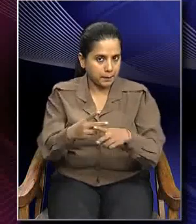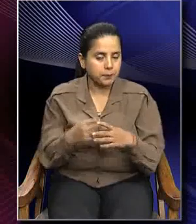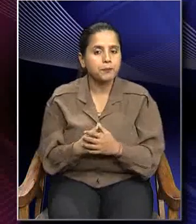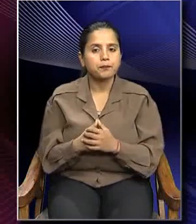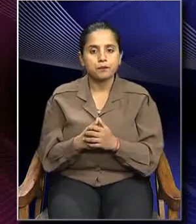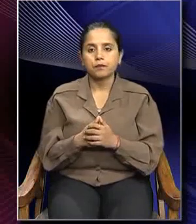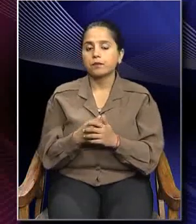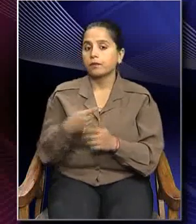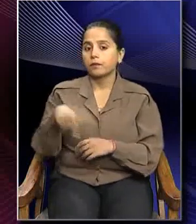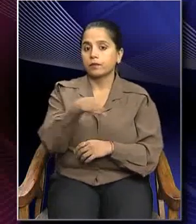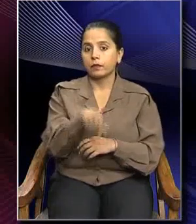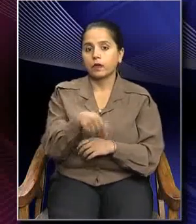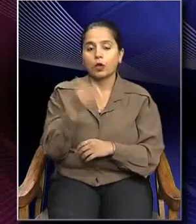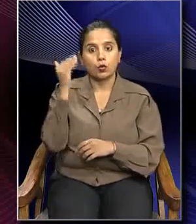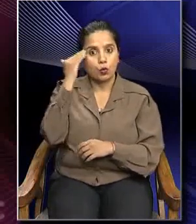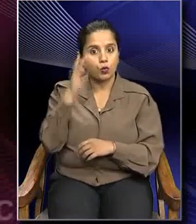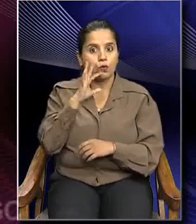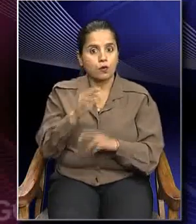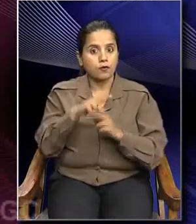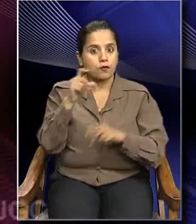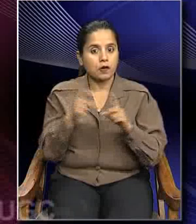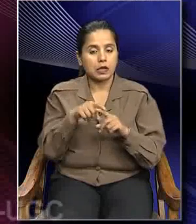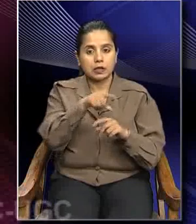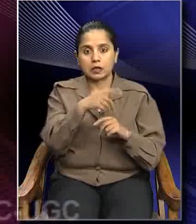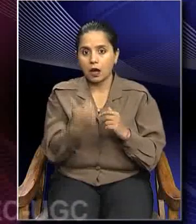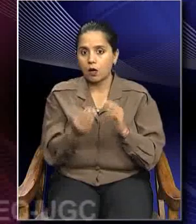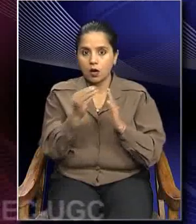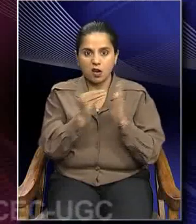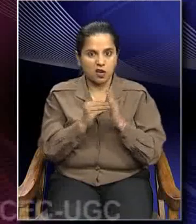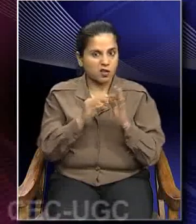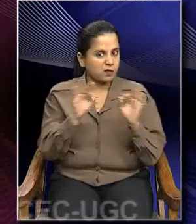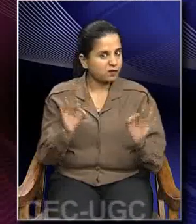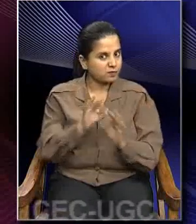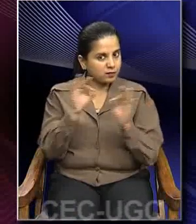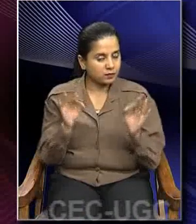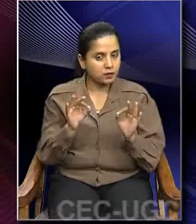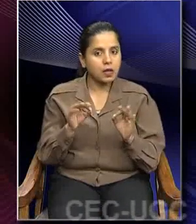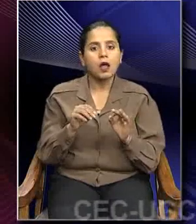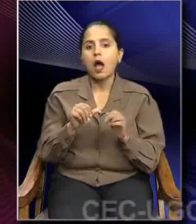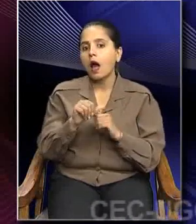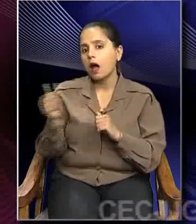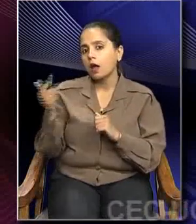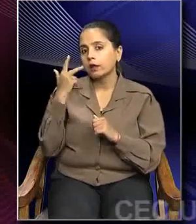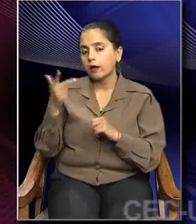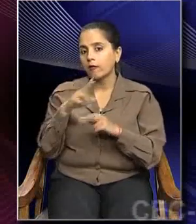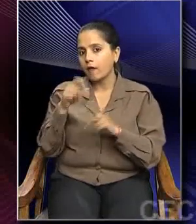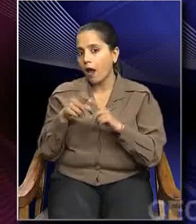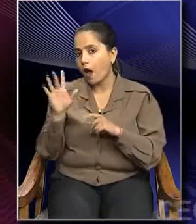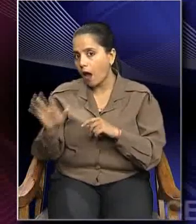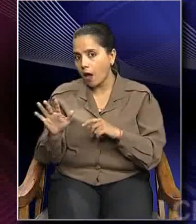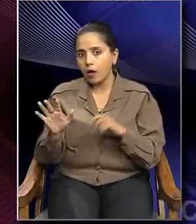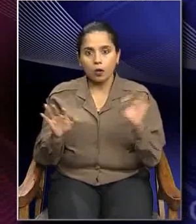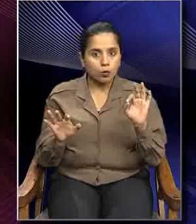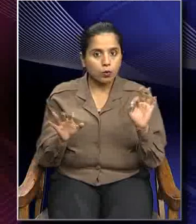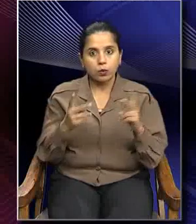So, when a known fact can't be accounted without another fact,